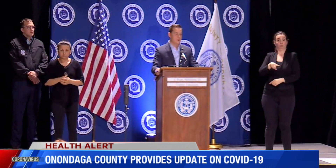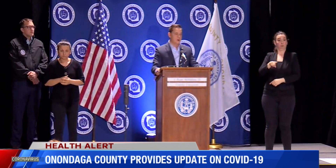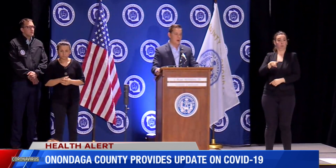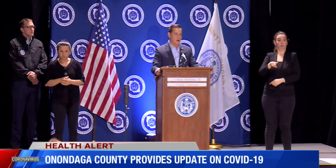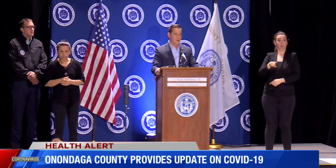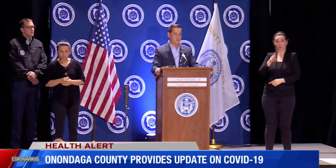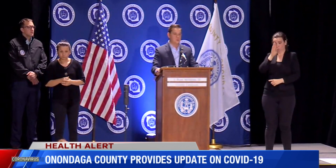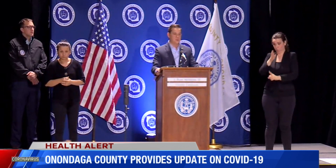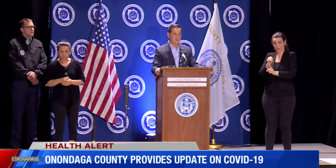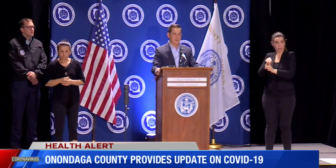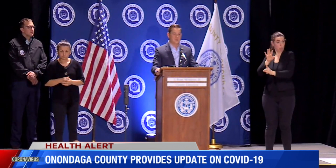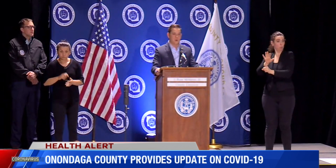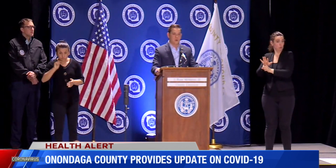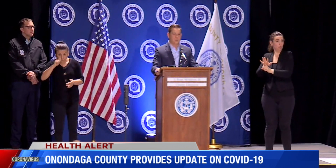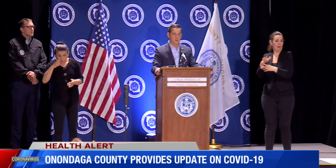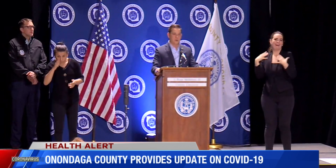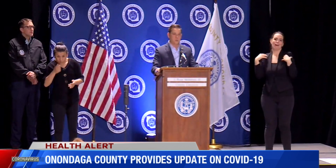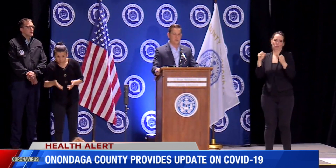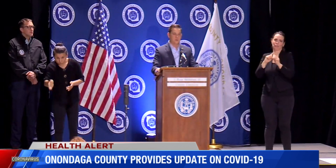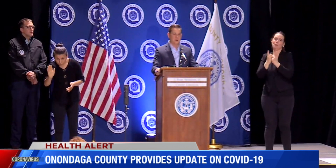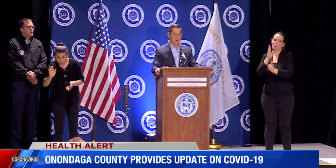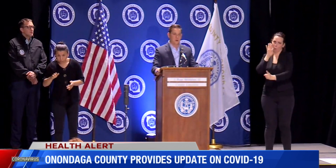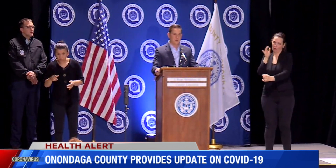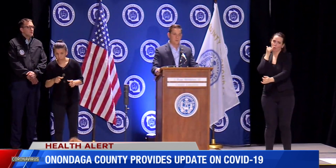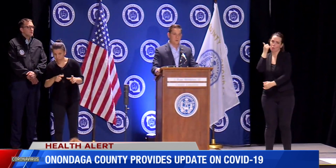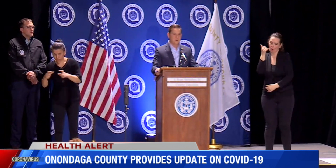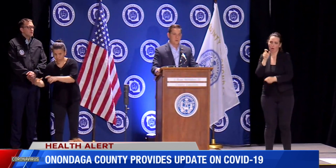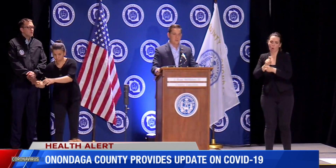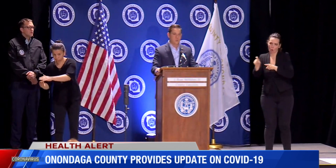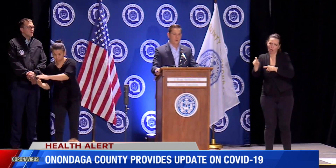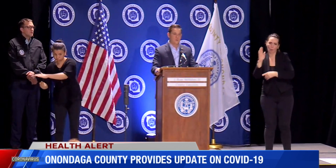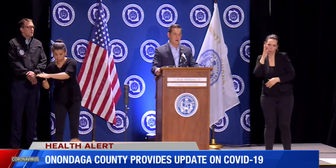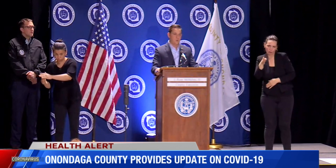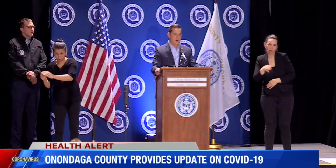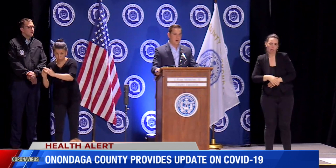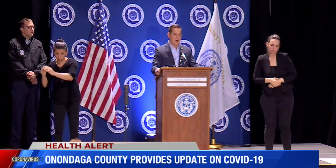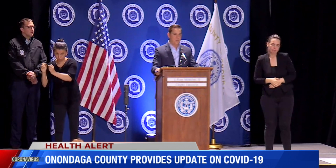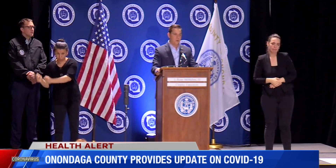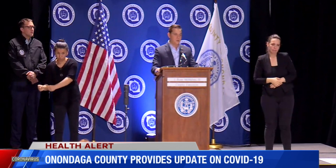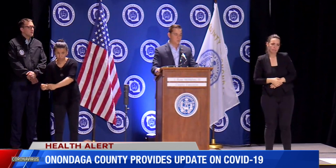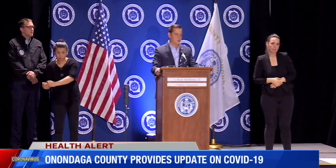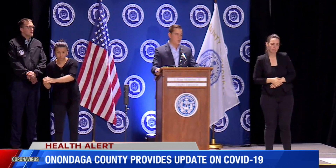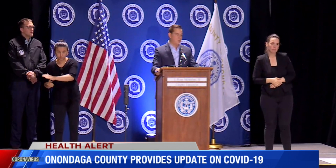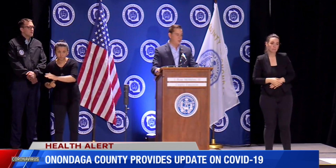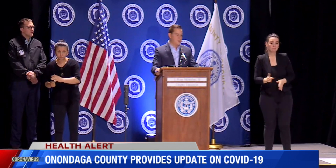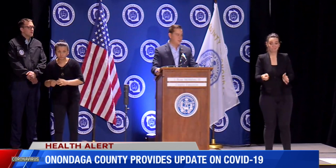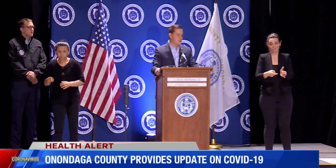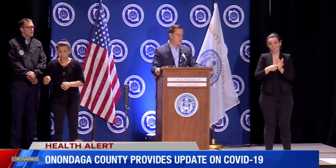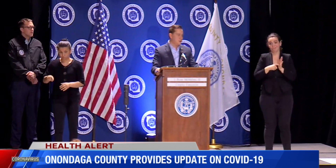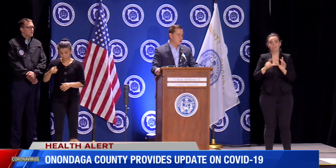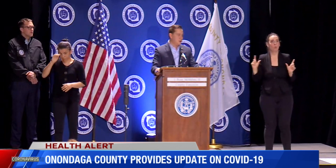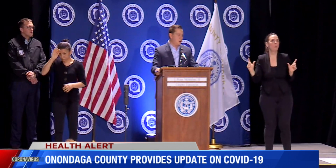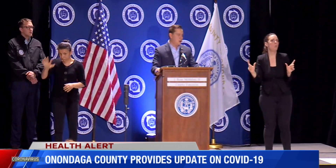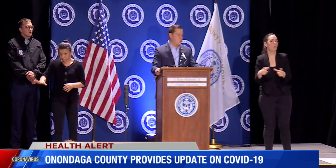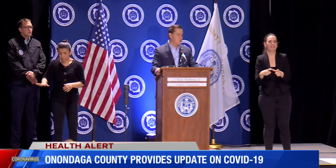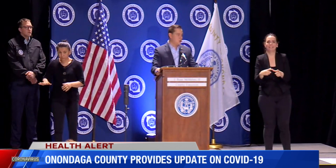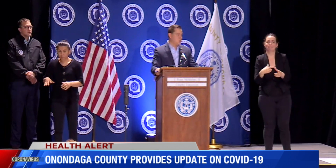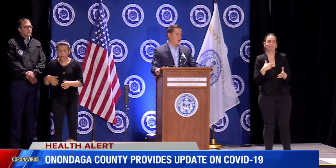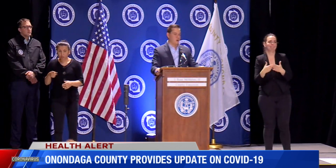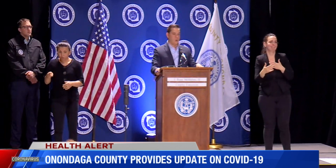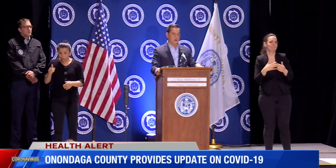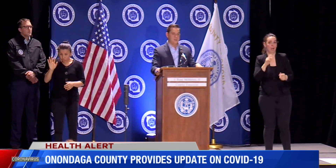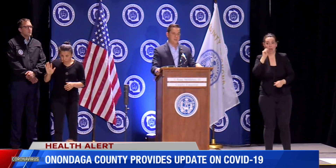results. This was an executive order we put into place very early. It's worked very well, helping us with our early testing